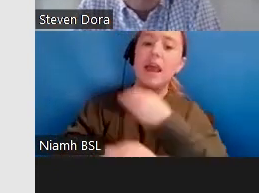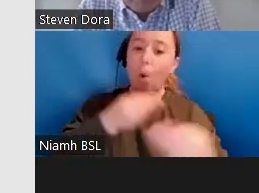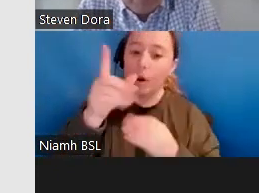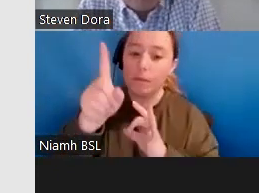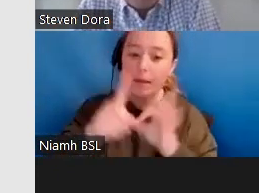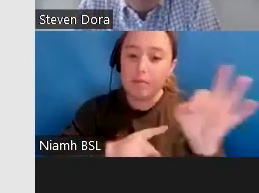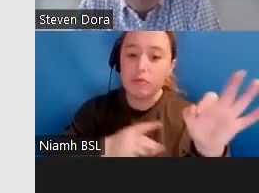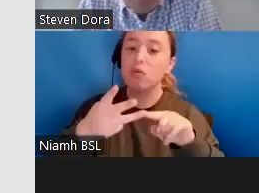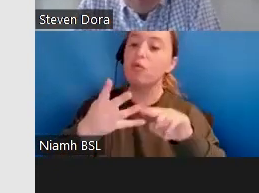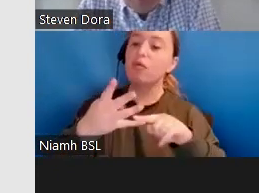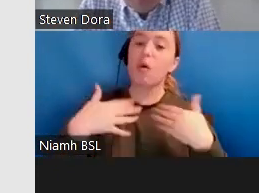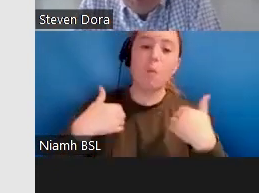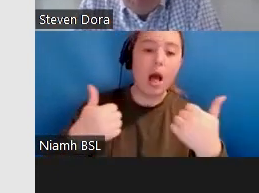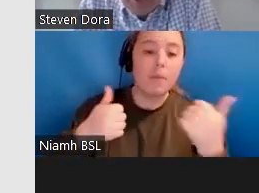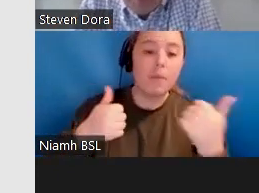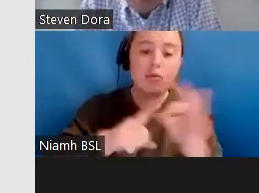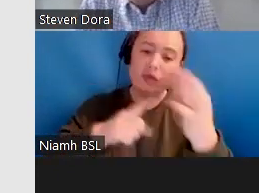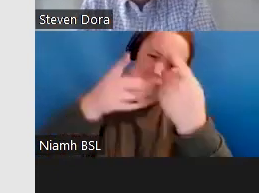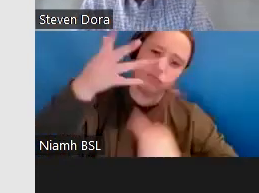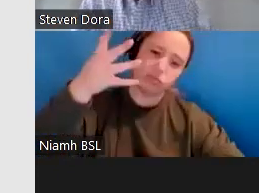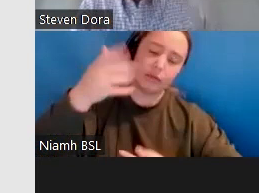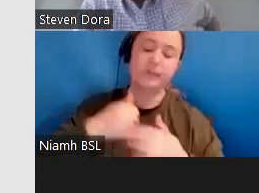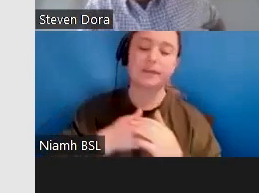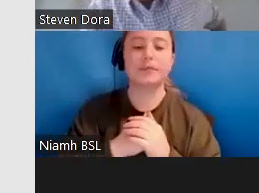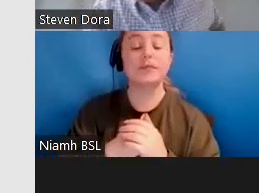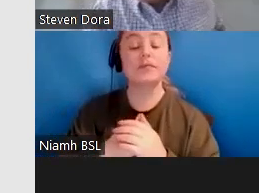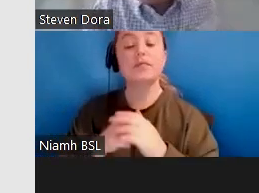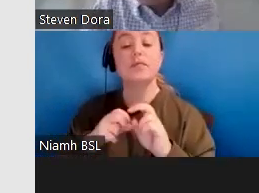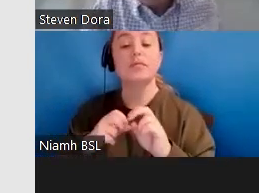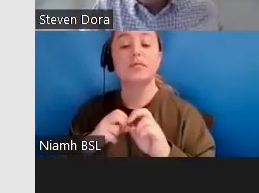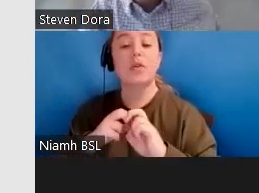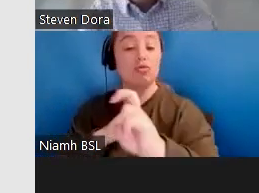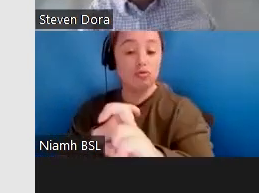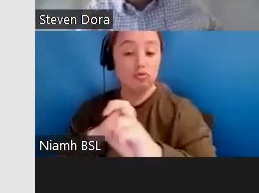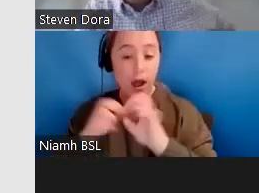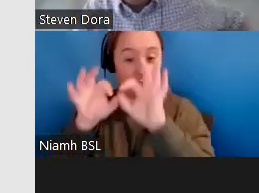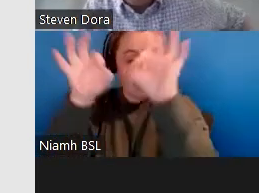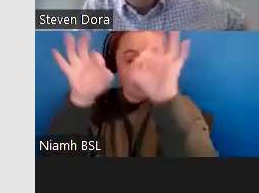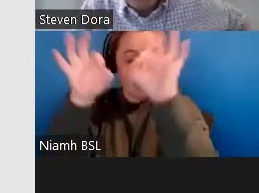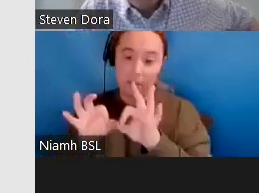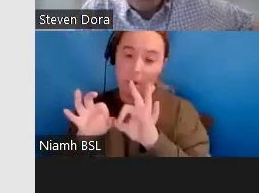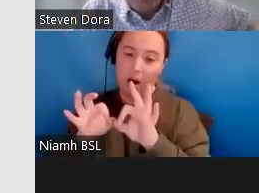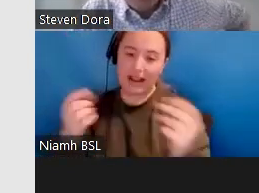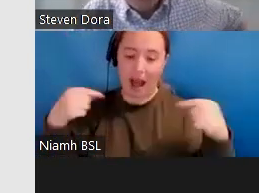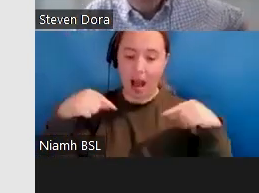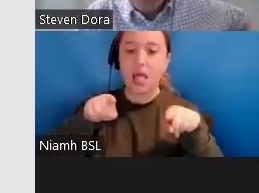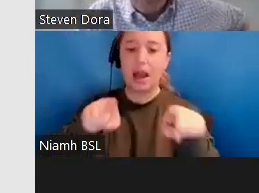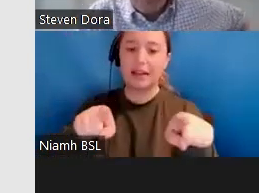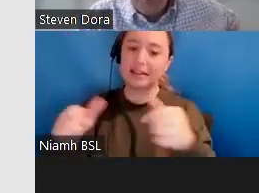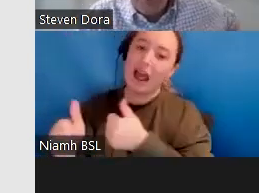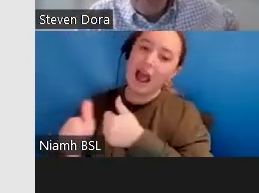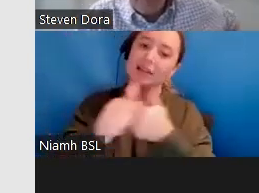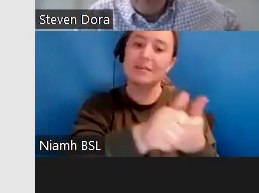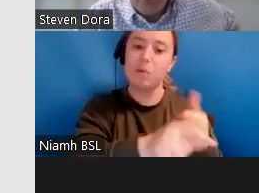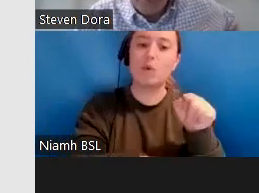well-being. The Accessible Travel Framework aligns with that and supports these outcomes. Obviously, the greatest read across is to the